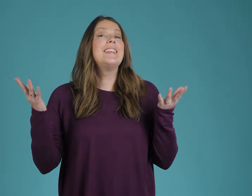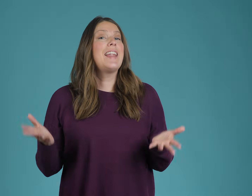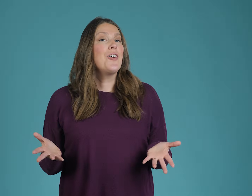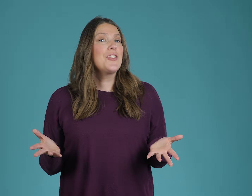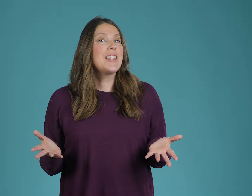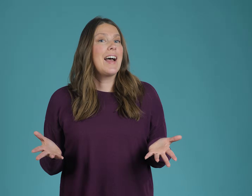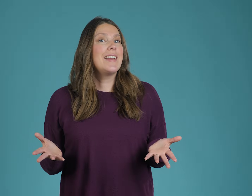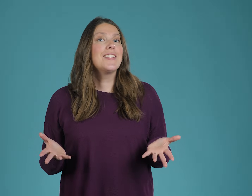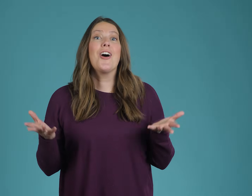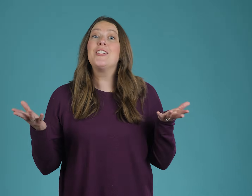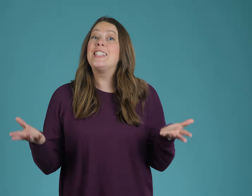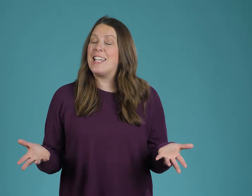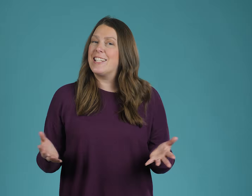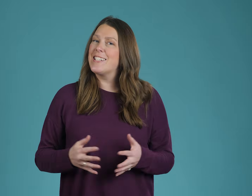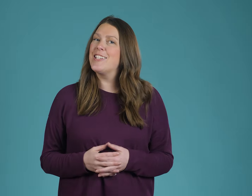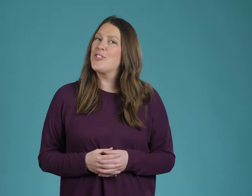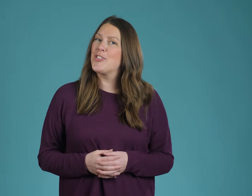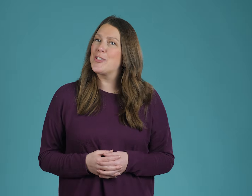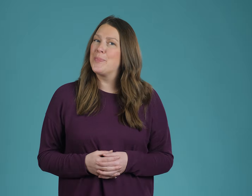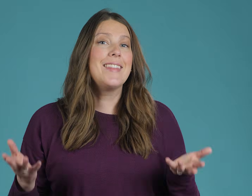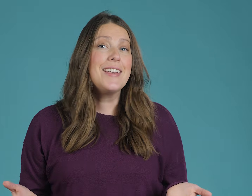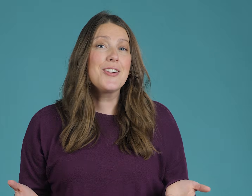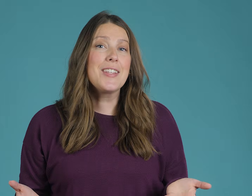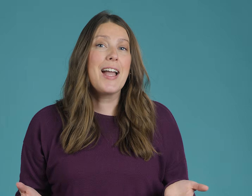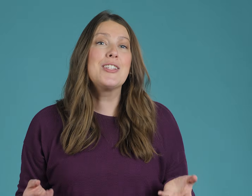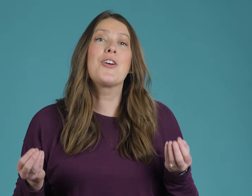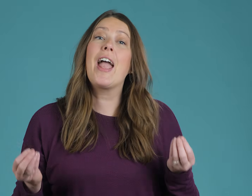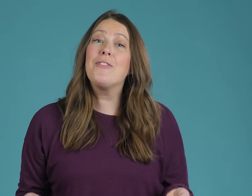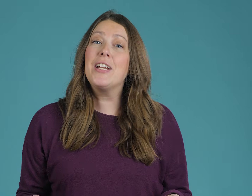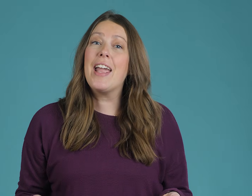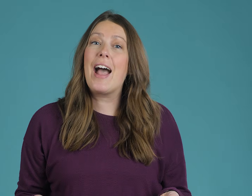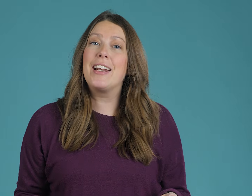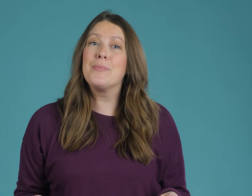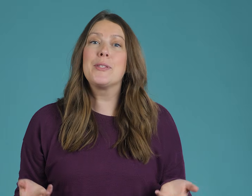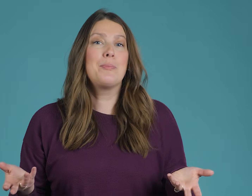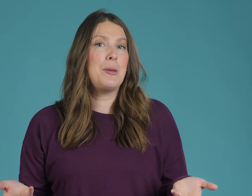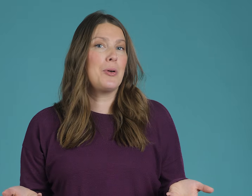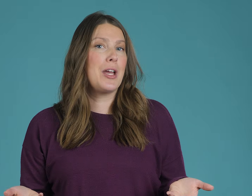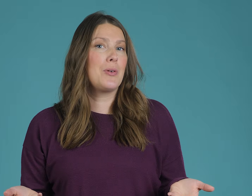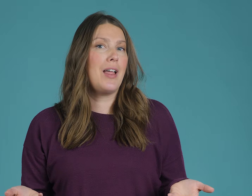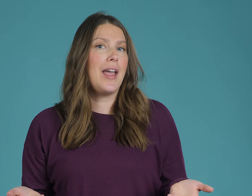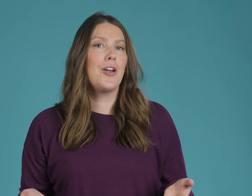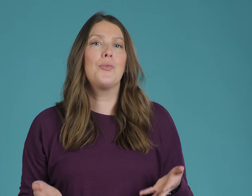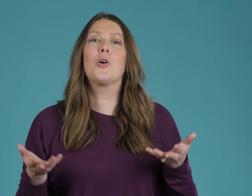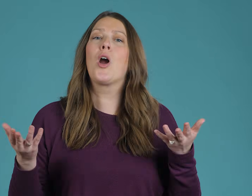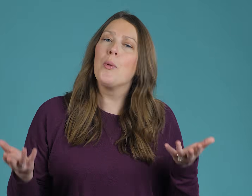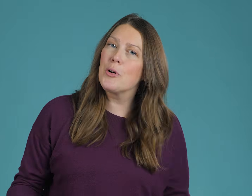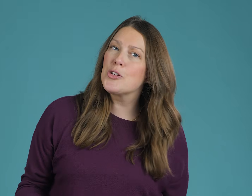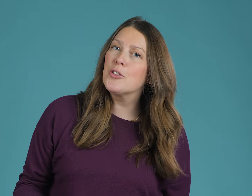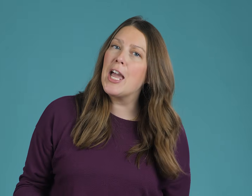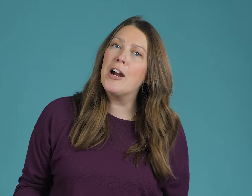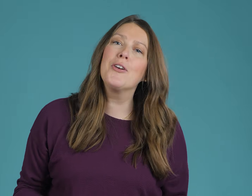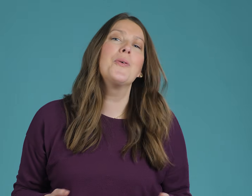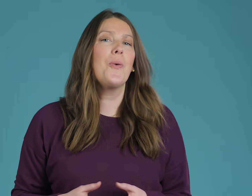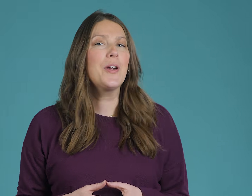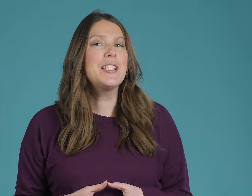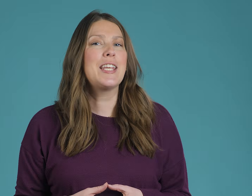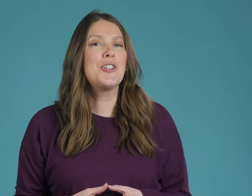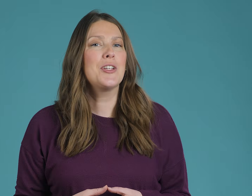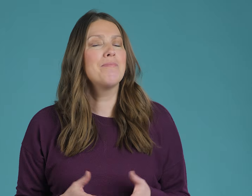Now for signs on daily essentials. These are signs for everyday items people can rely on for personal care, organization,